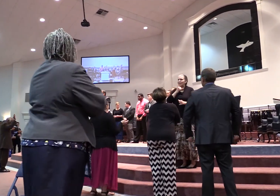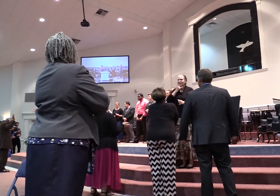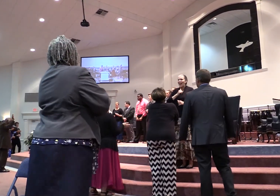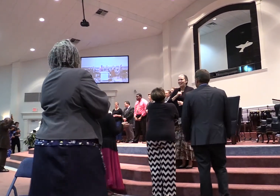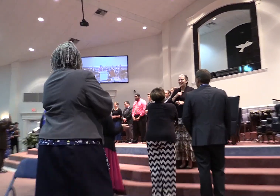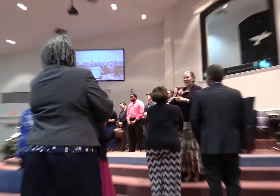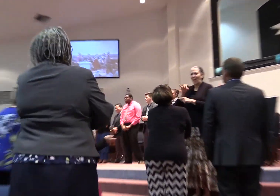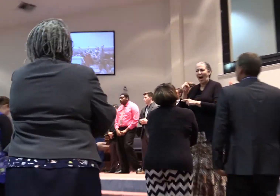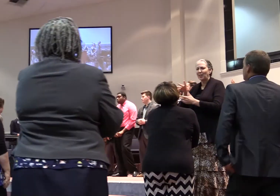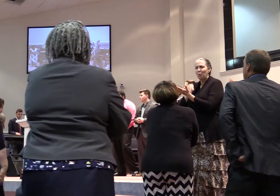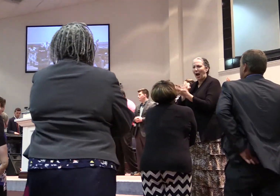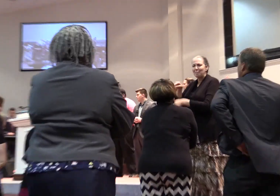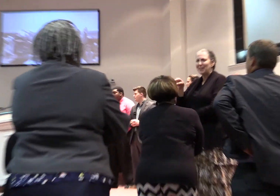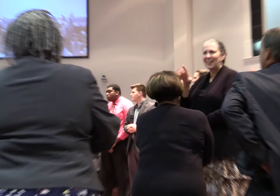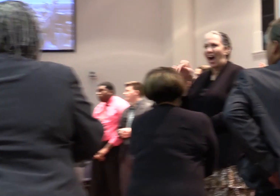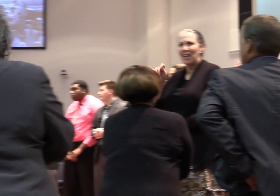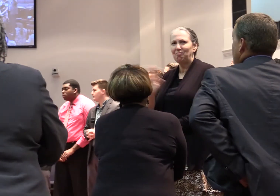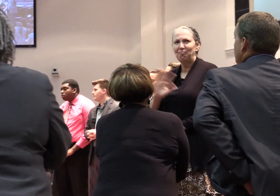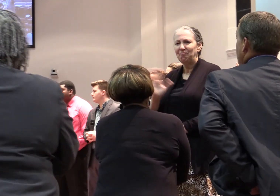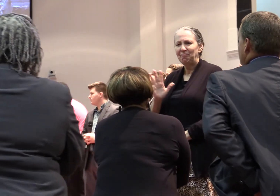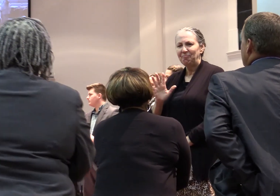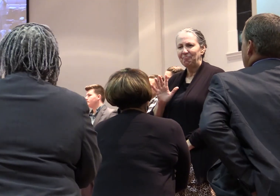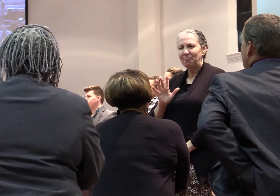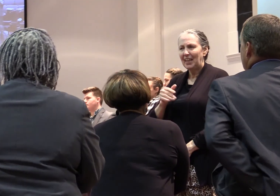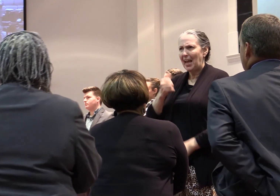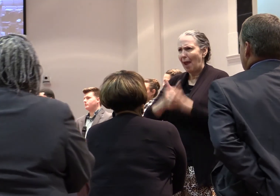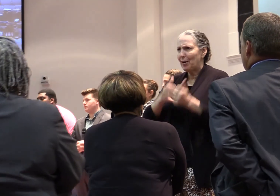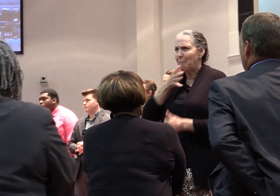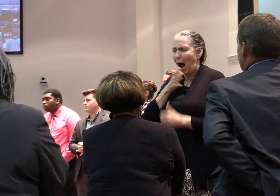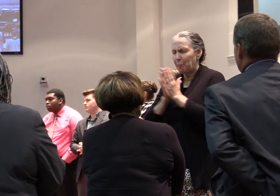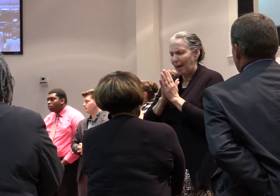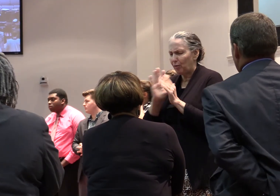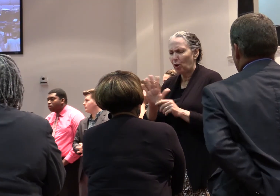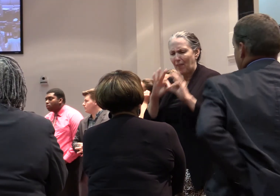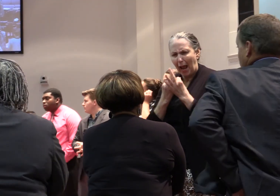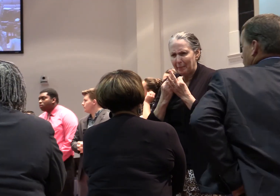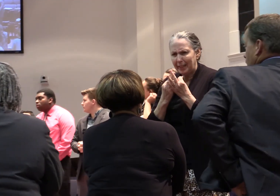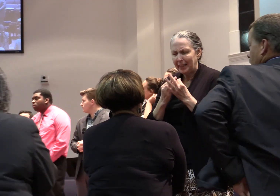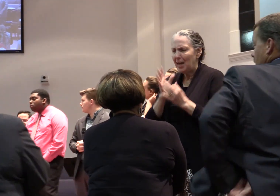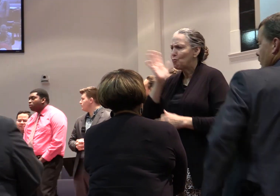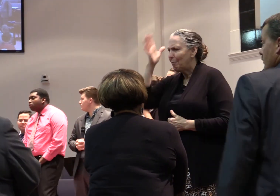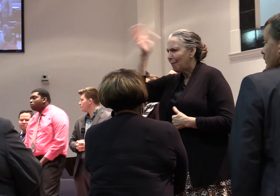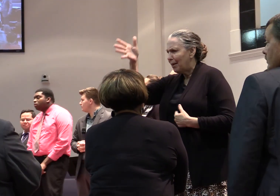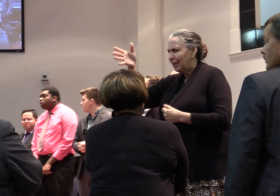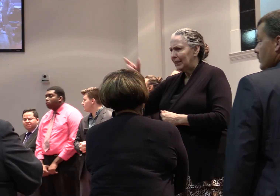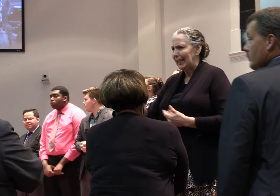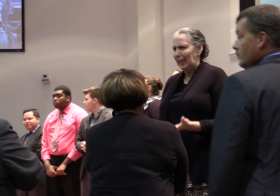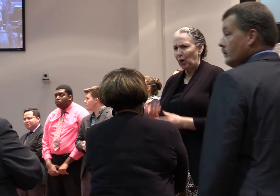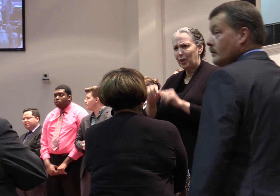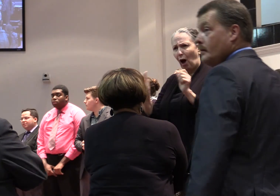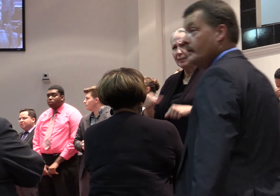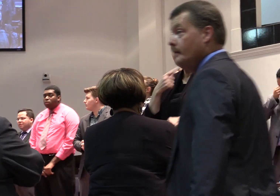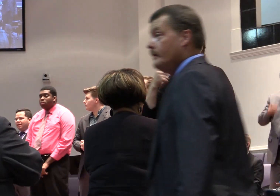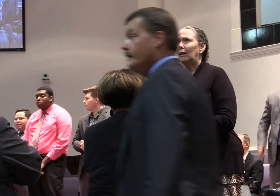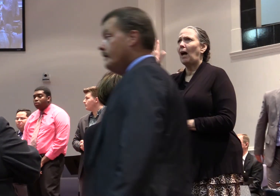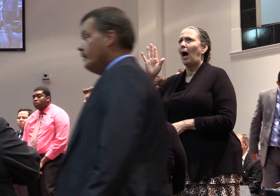his family. Every mom ought to be in this altar praying for her family. Every grandparent ought to be in this altar saying,